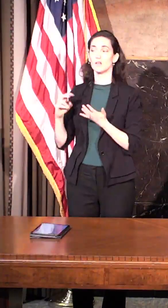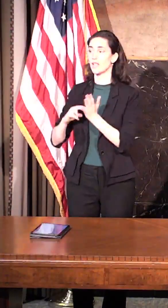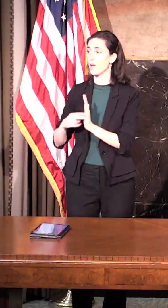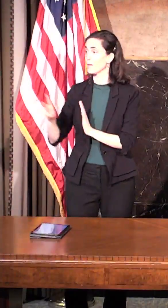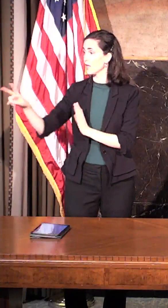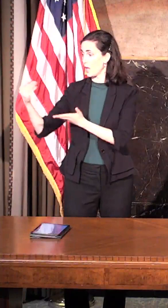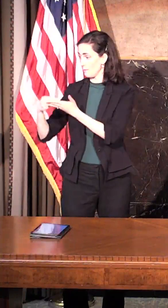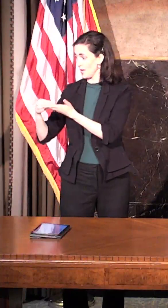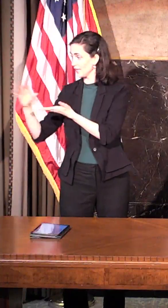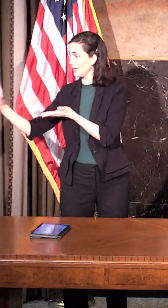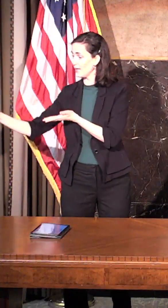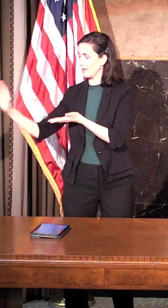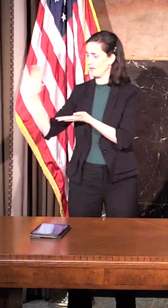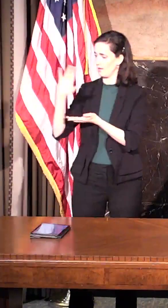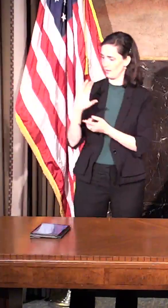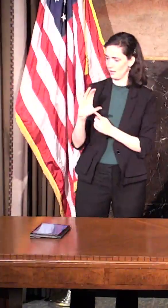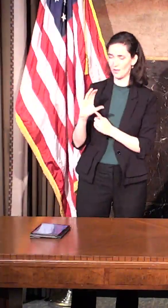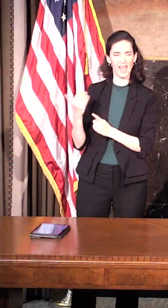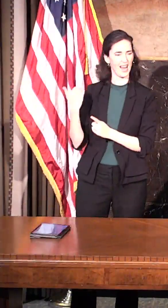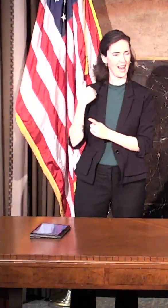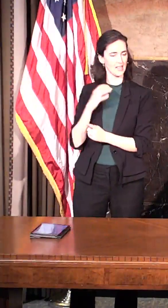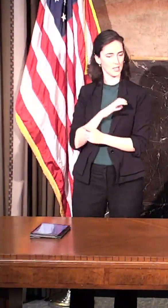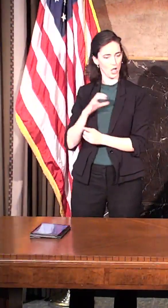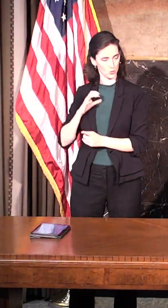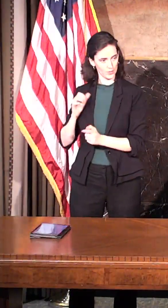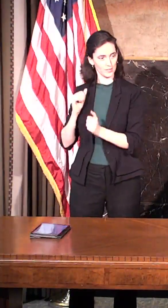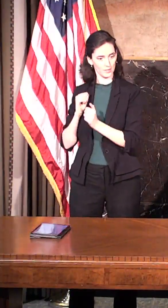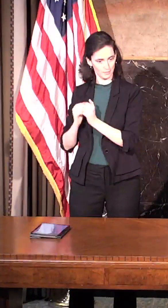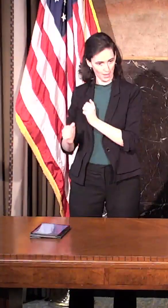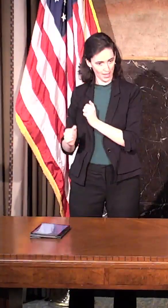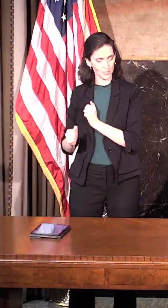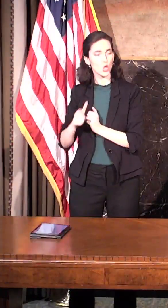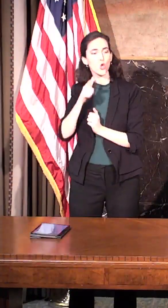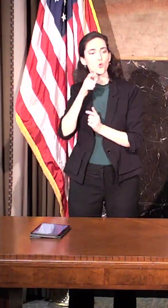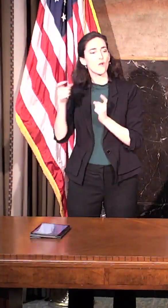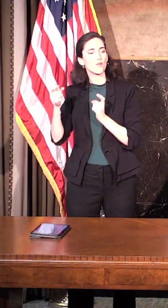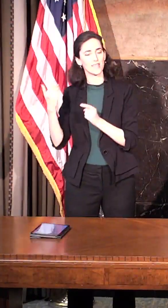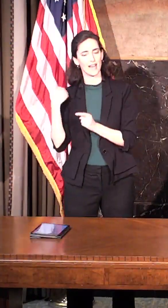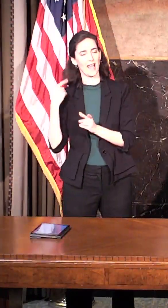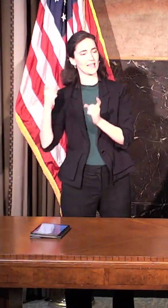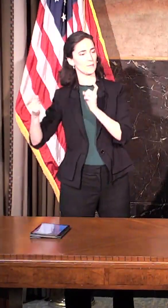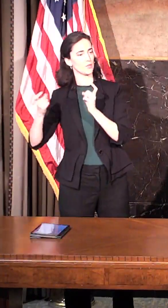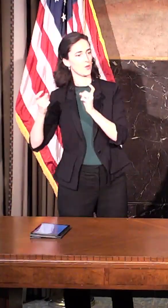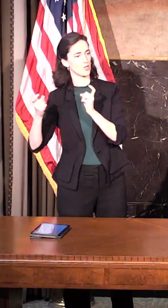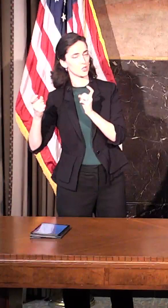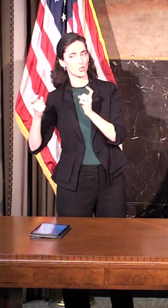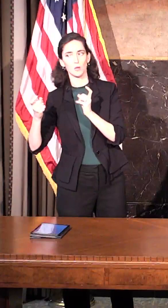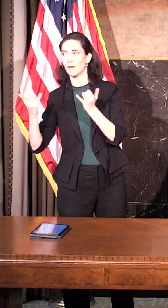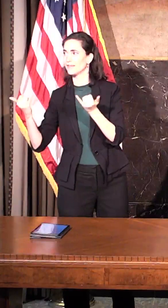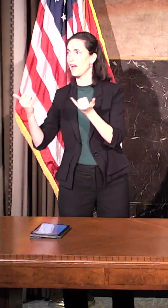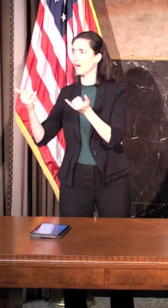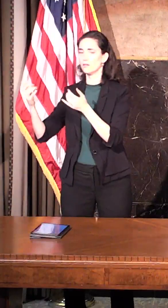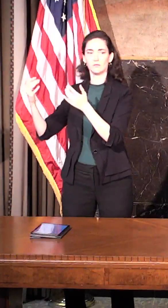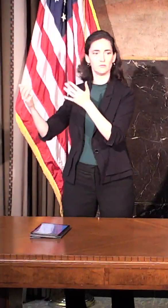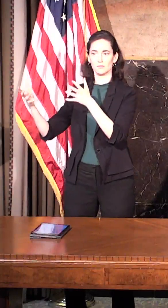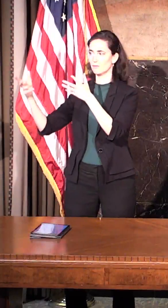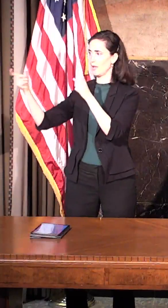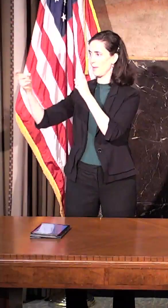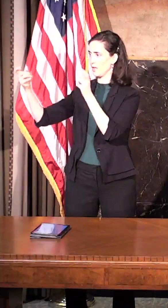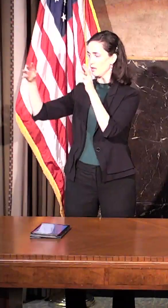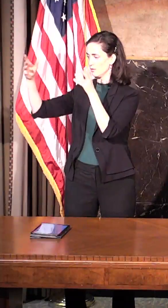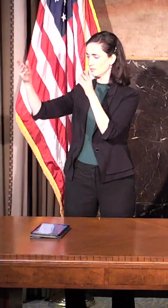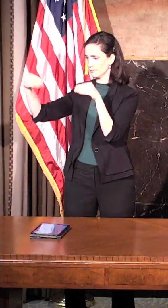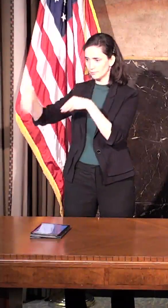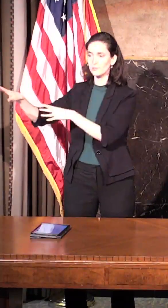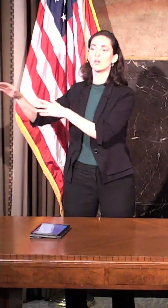appropriation in the last Congress that was overseen by the last administration, but now you have a new administration and new people